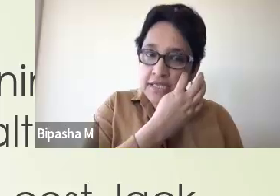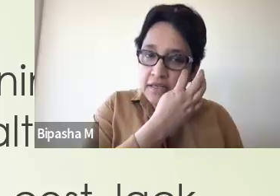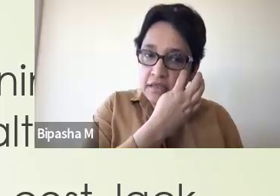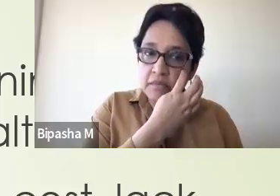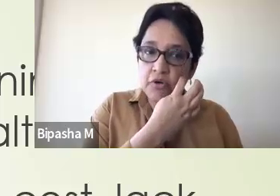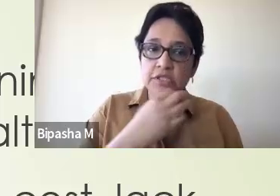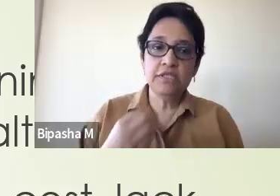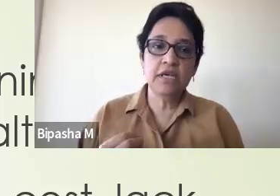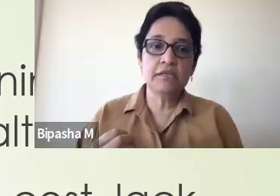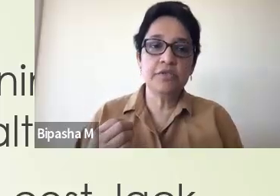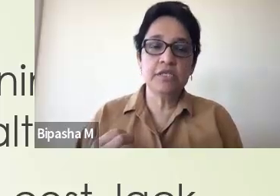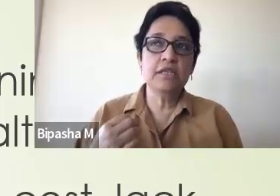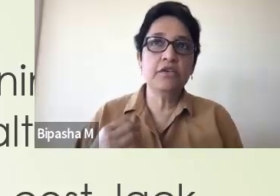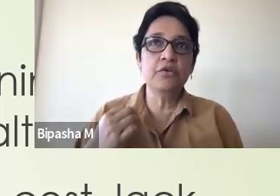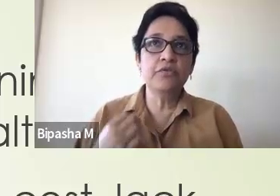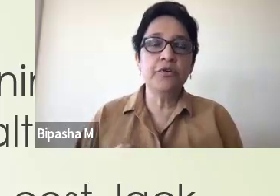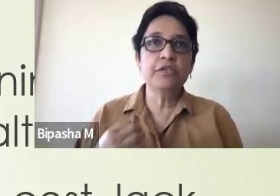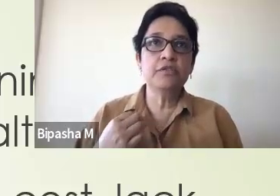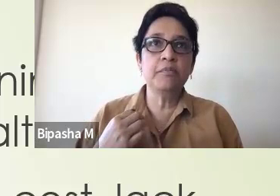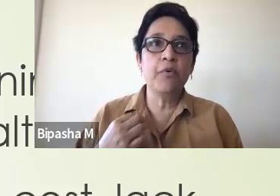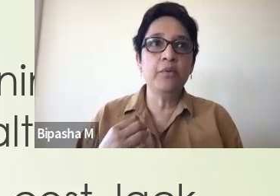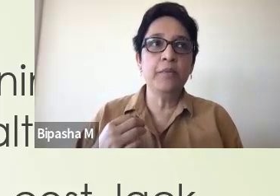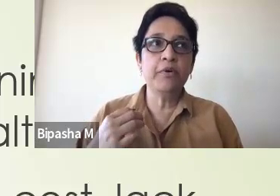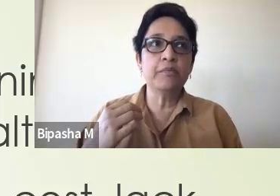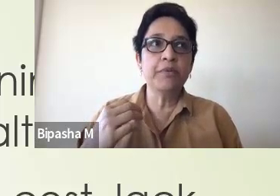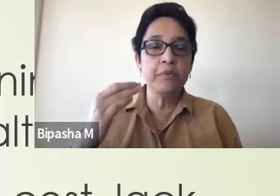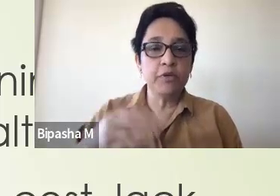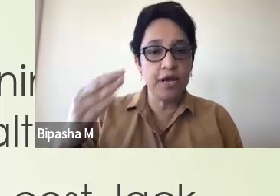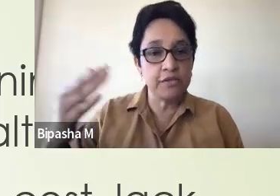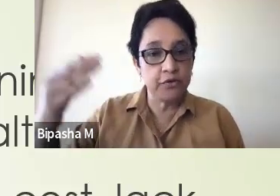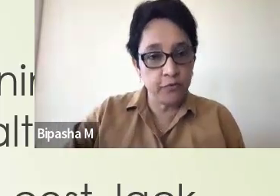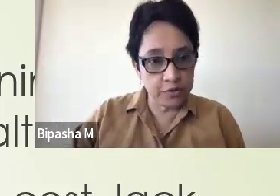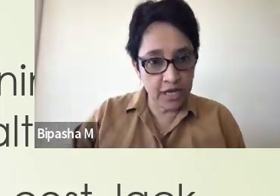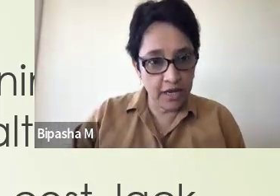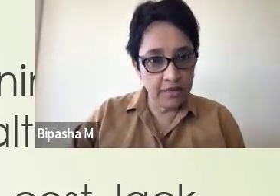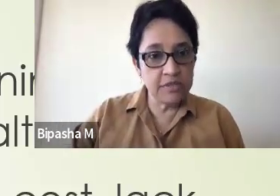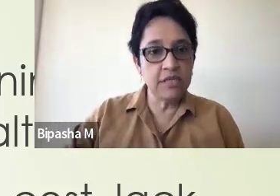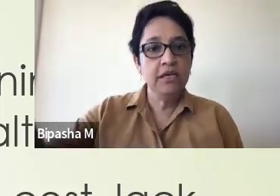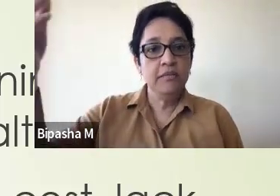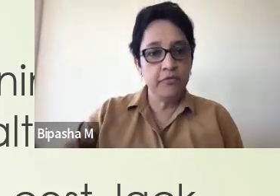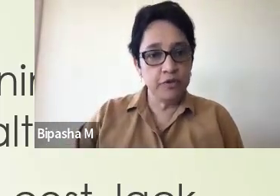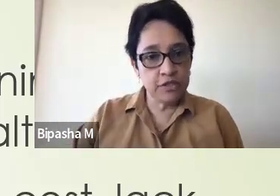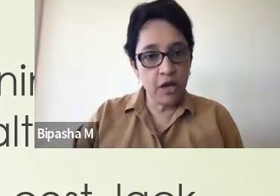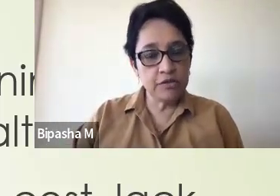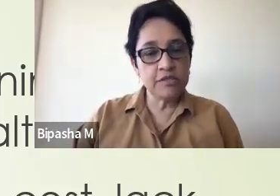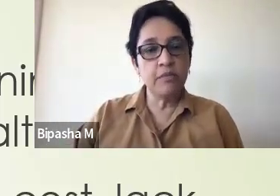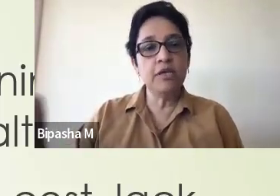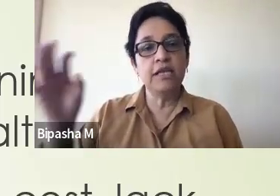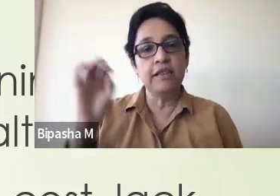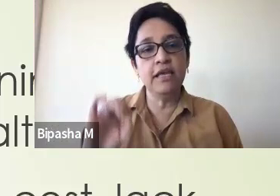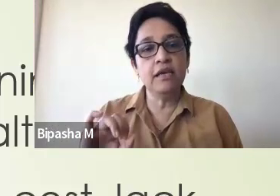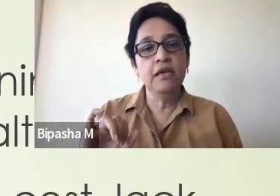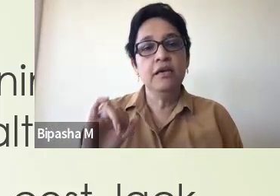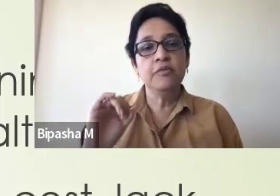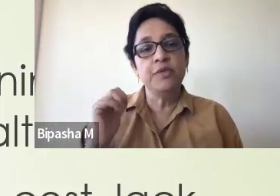I'll just add a little more detail. Kristen, I think you're referring to the point where people were transferred 4 times before they talked to someone.